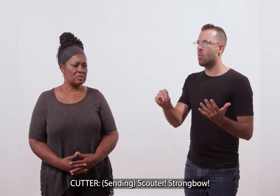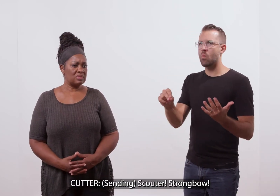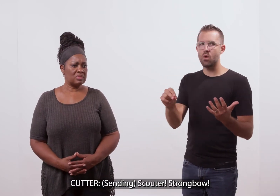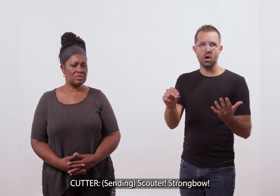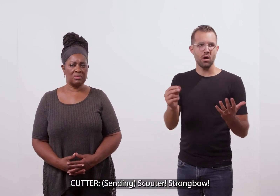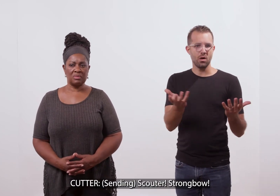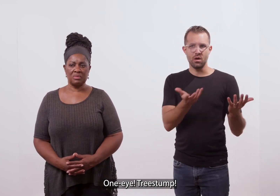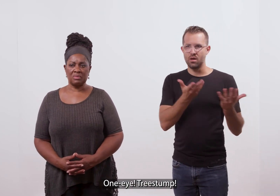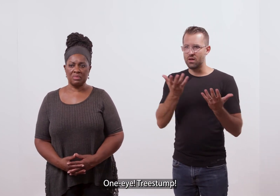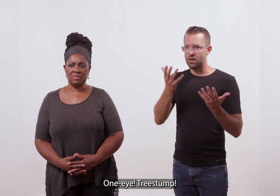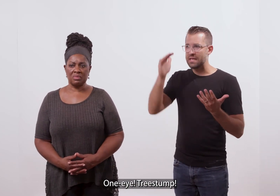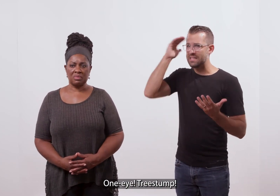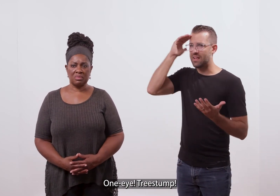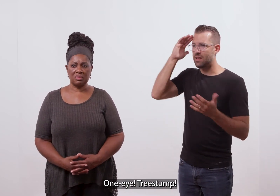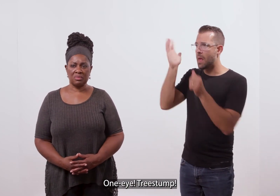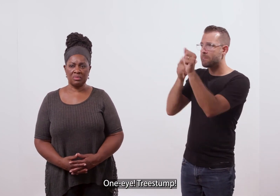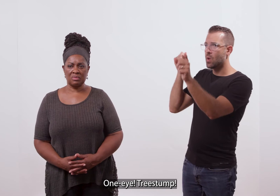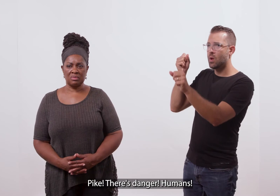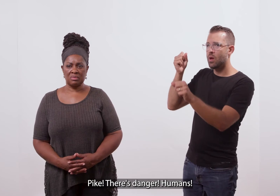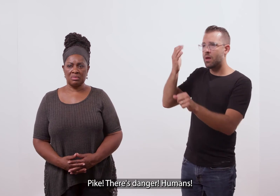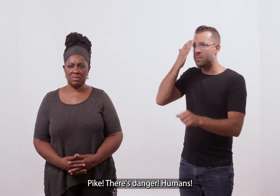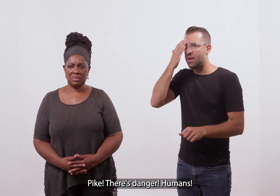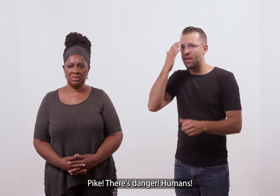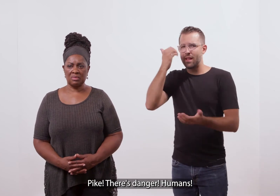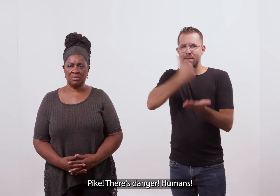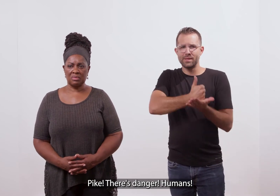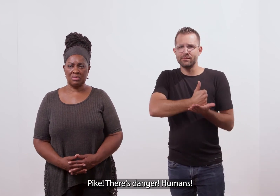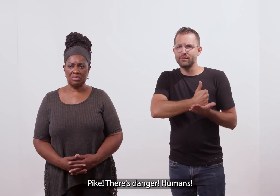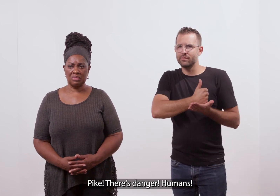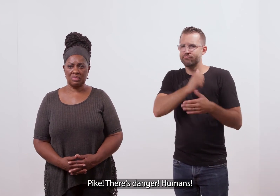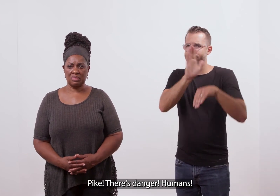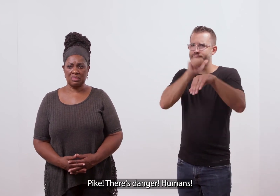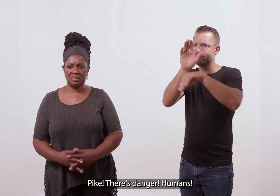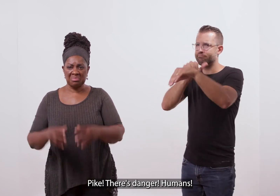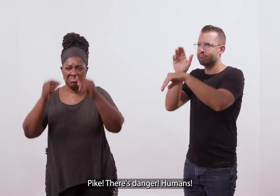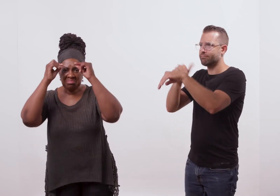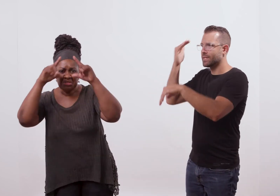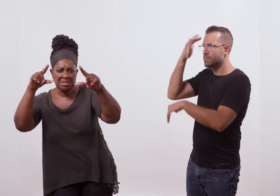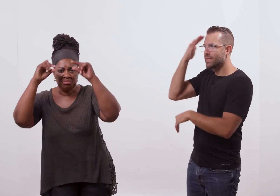Scouter, strongbow, one eye, tree stump, pike. There's danger. Humans!